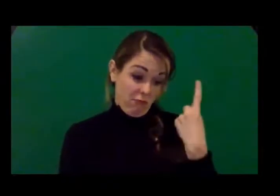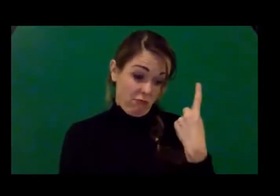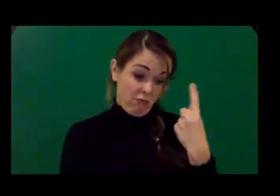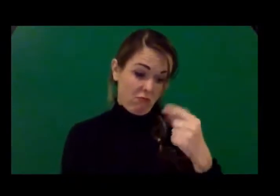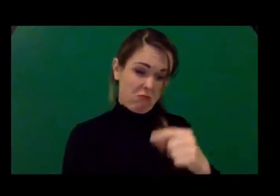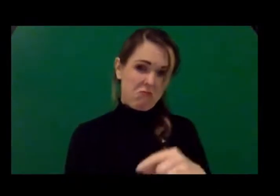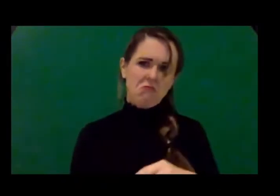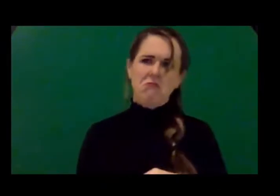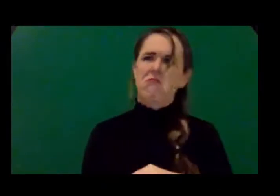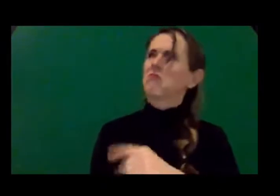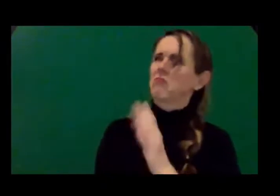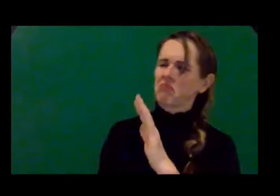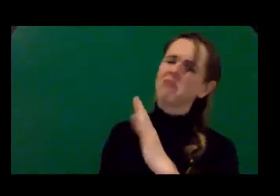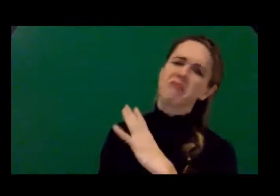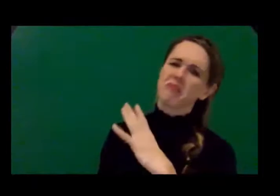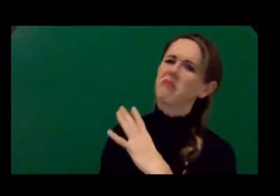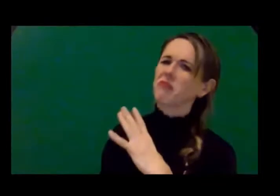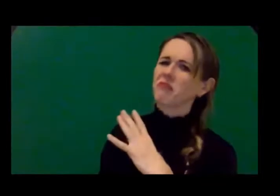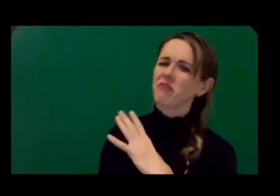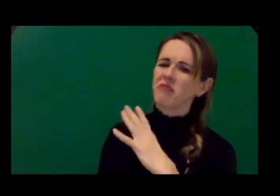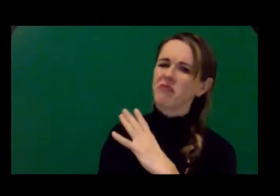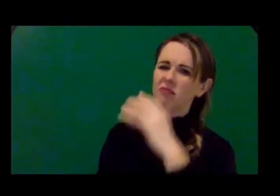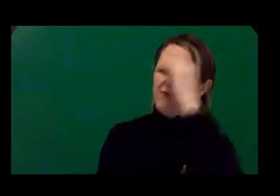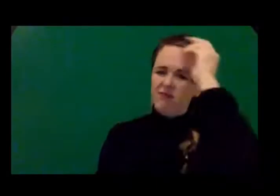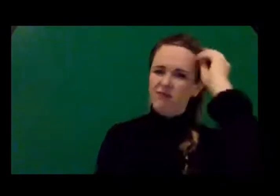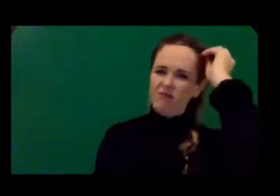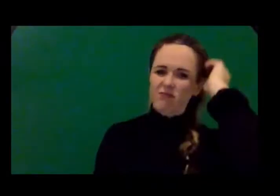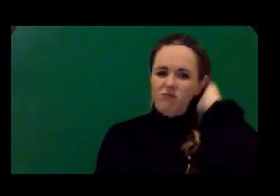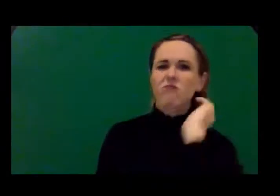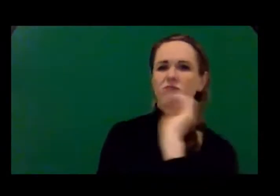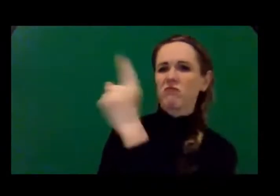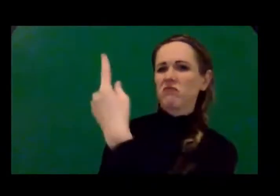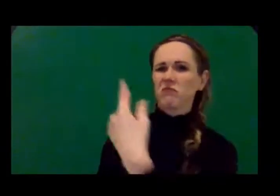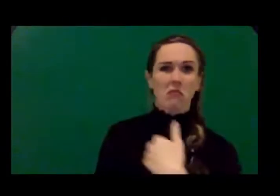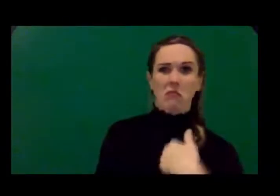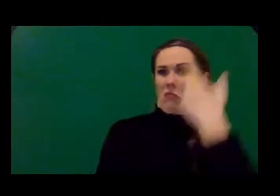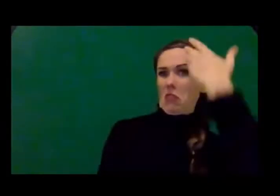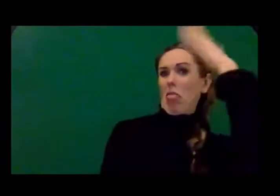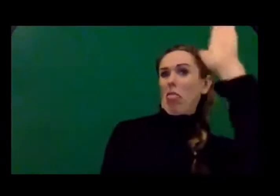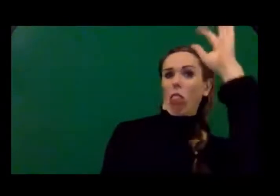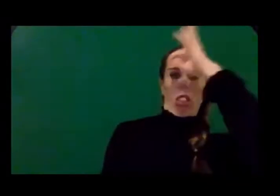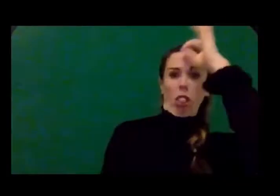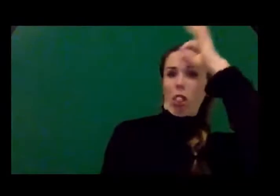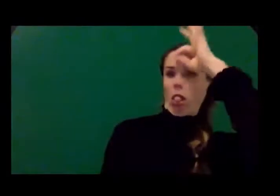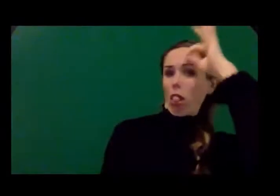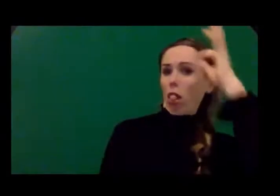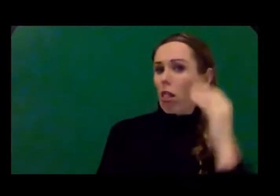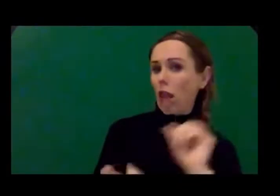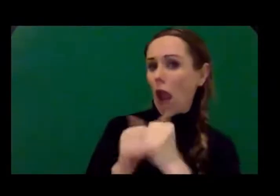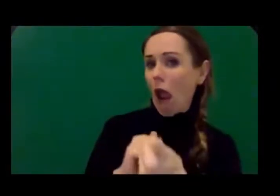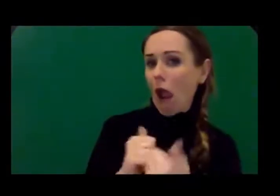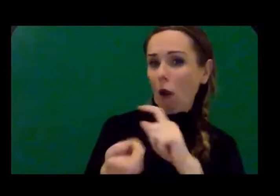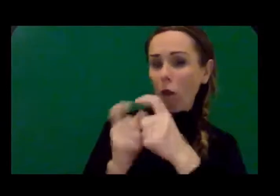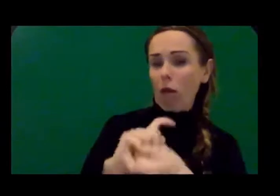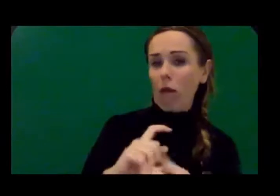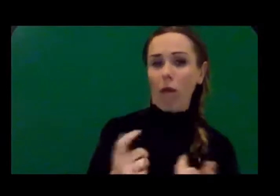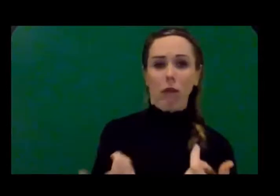okay, fine. You go first. I mean, I don't even know how to change yet. So you go